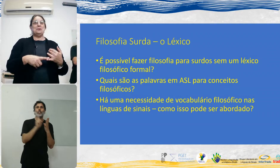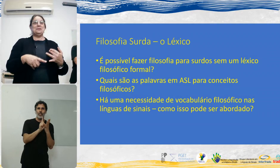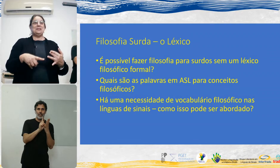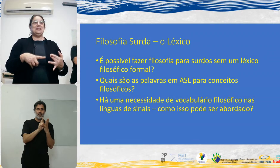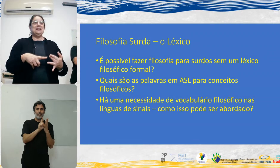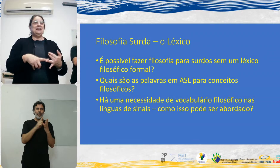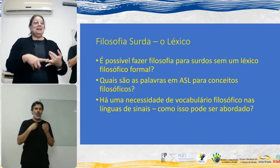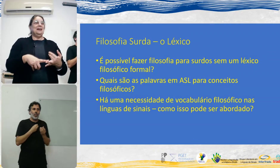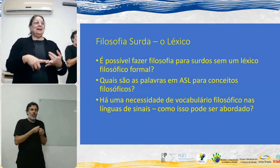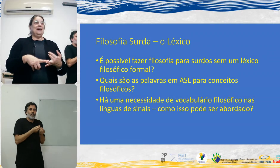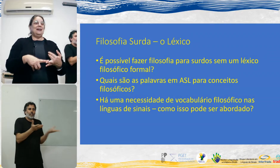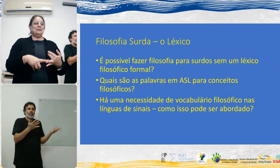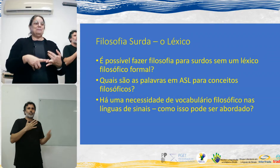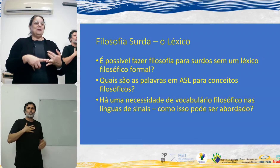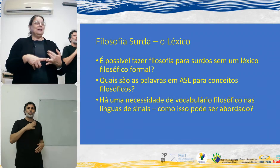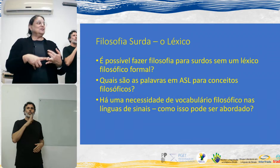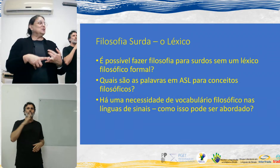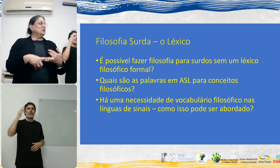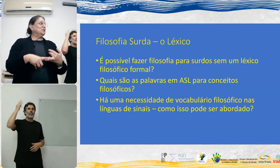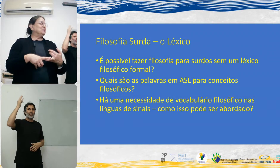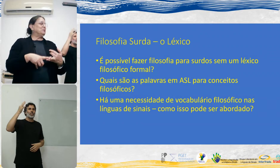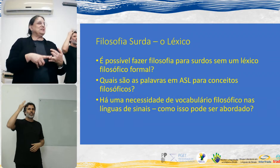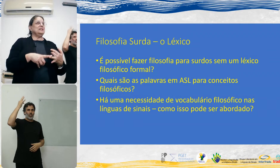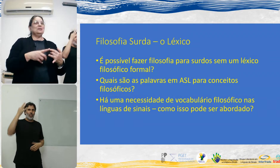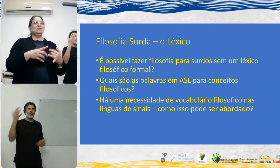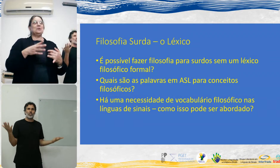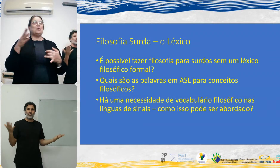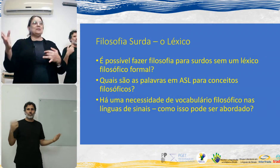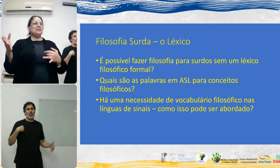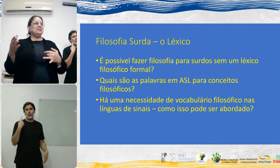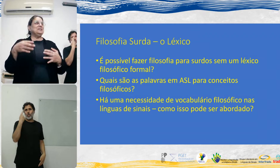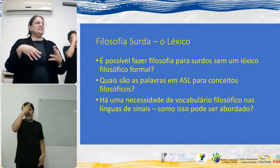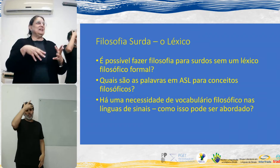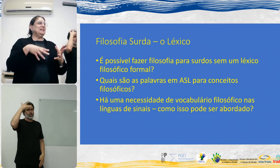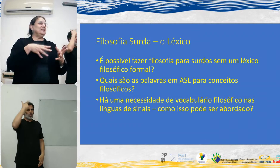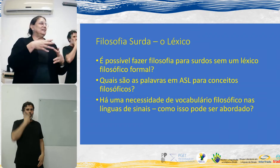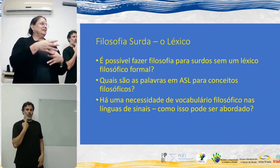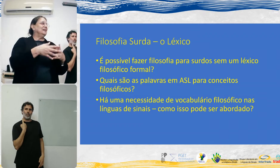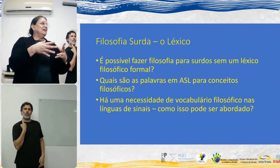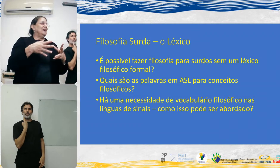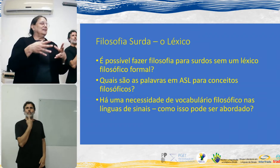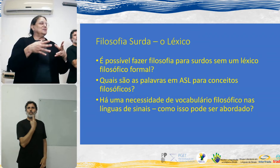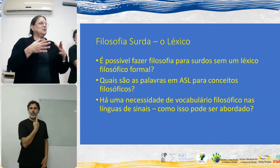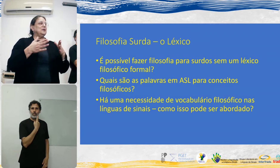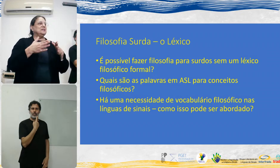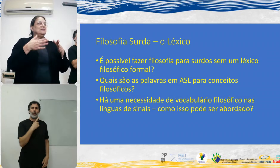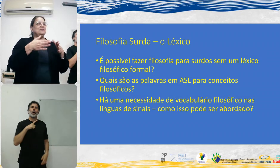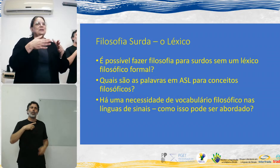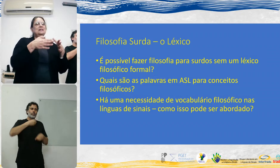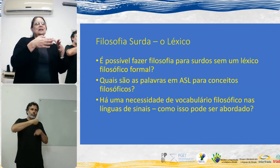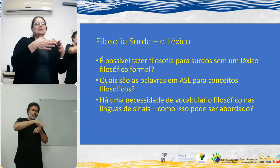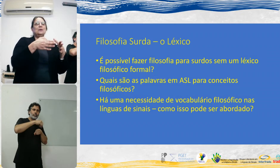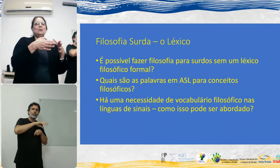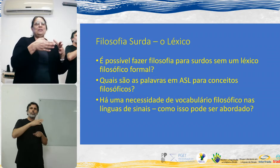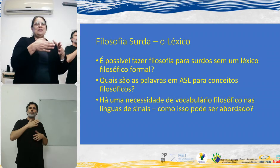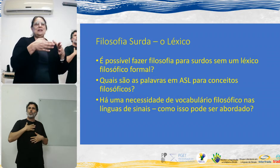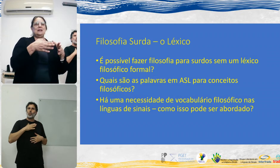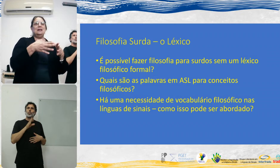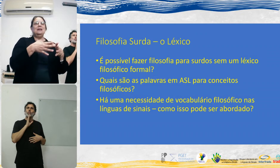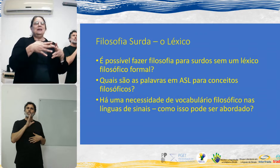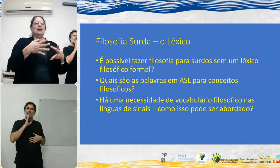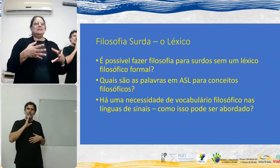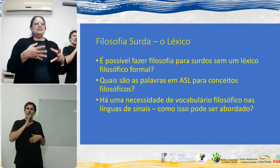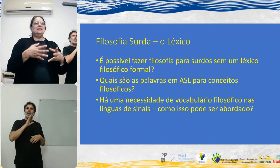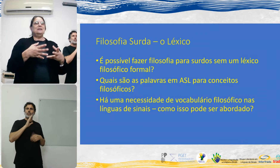one person. I chose particular courses to study, and so it's a very narrow